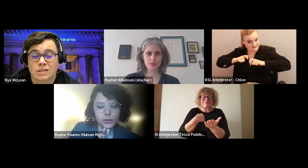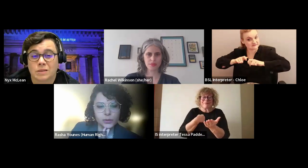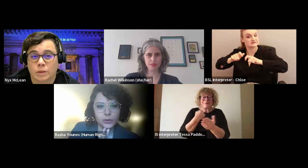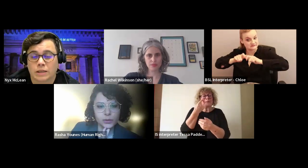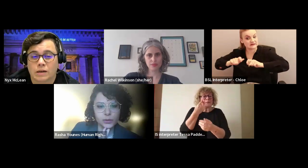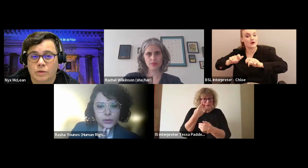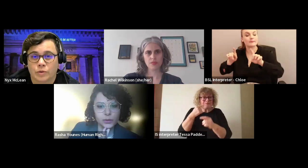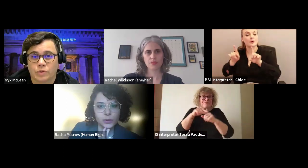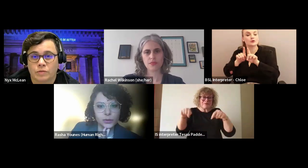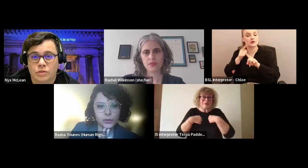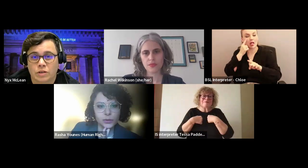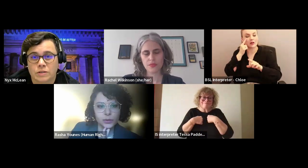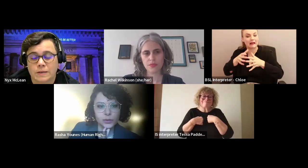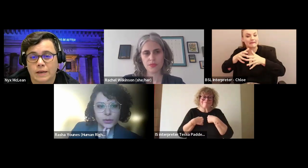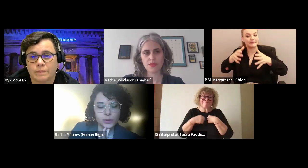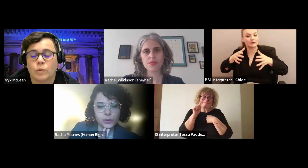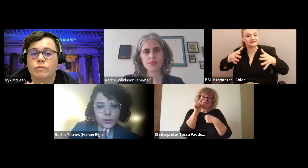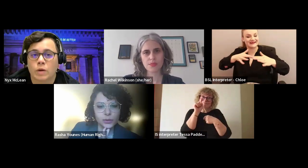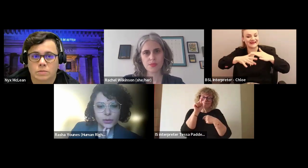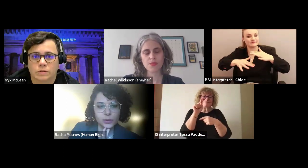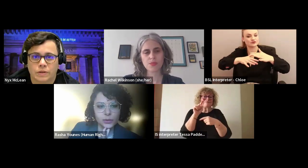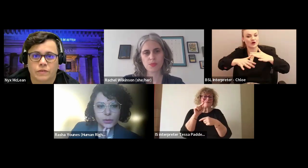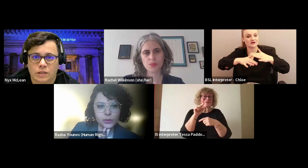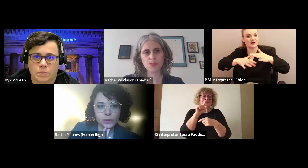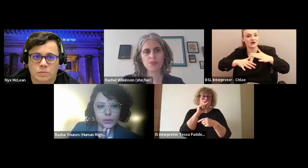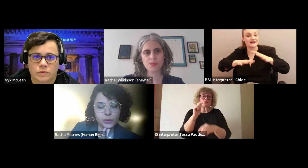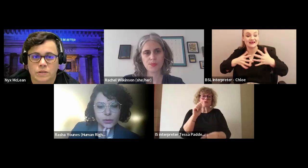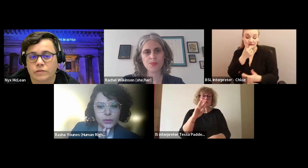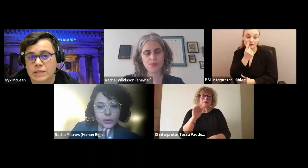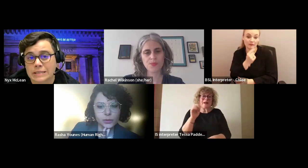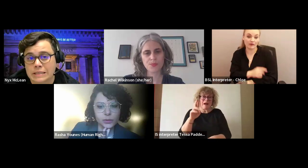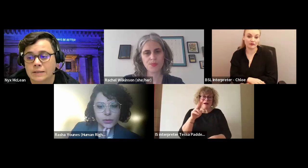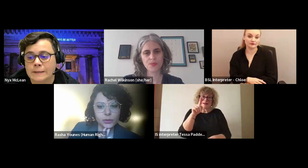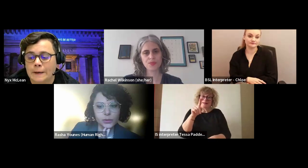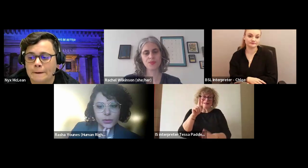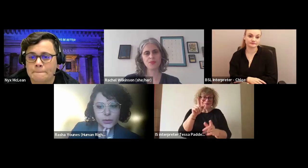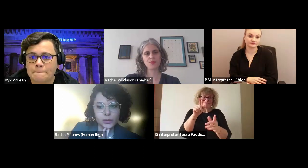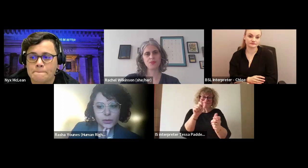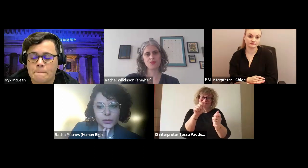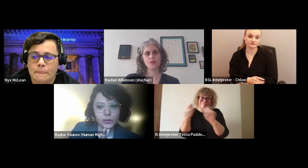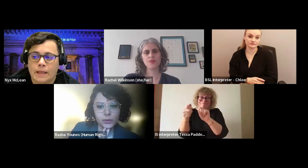also consider building our own infrastructures, if possible, if it is possible for civil society.